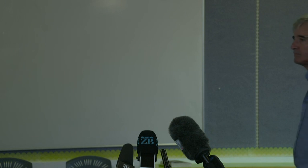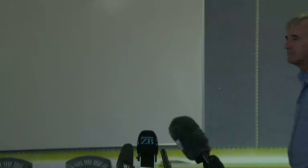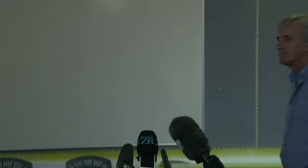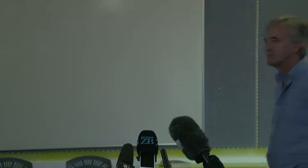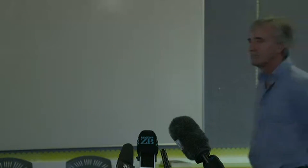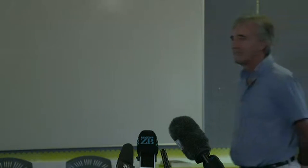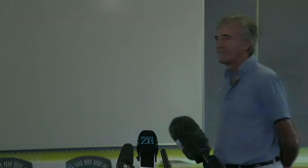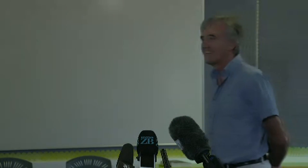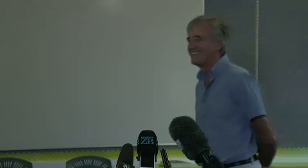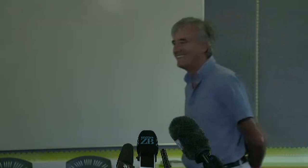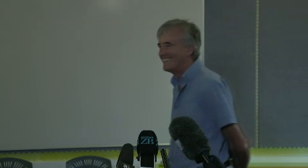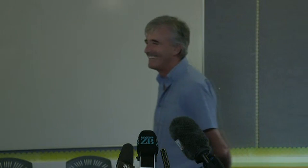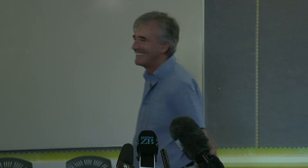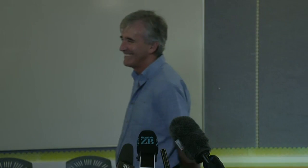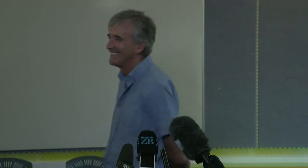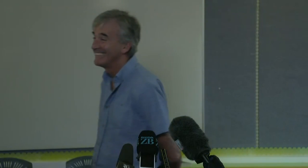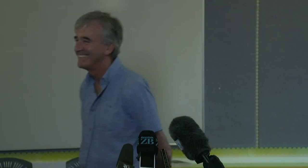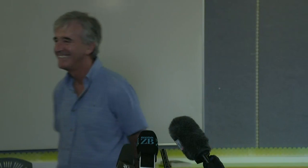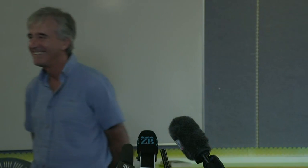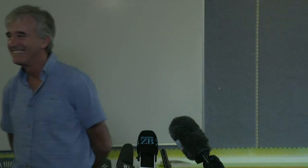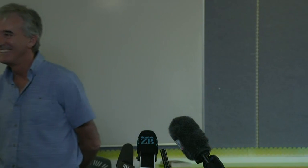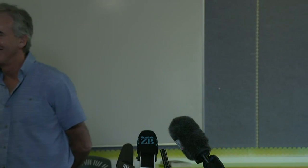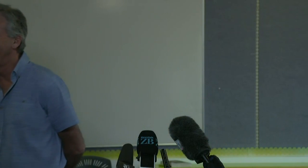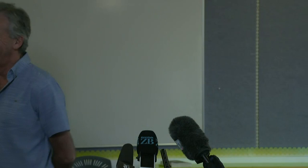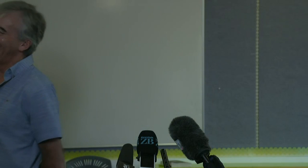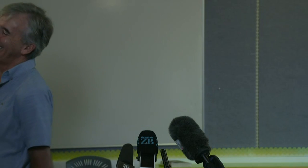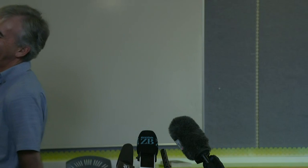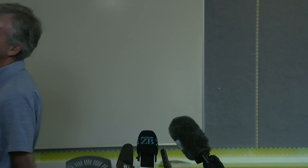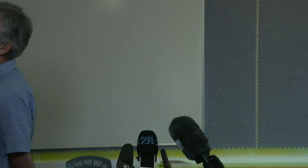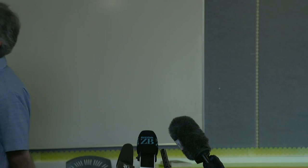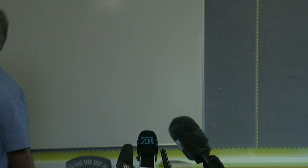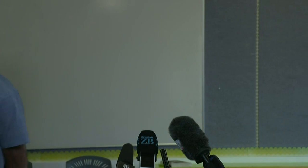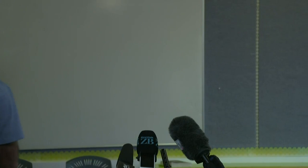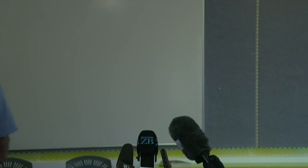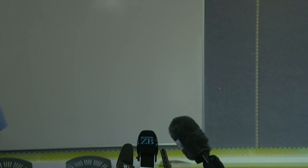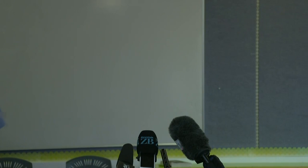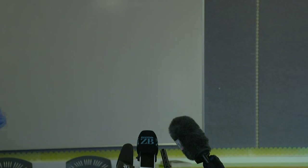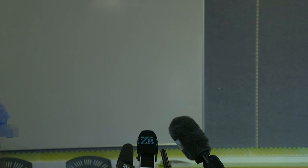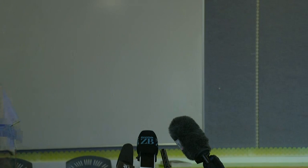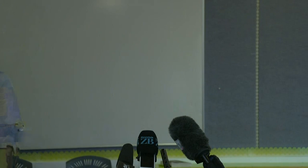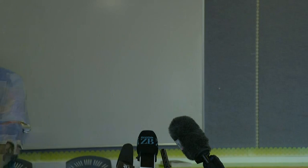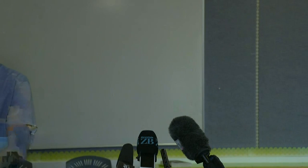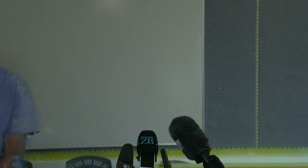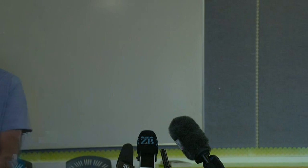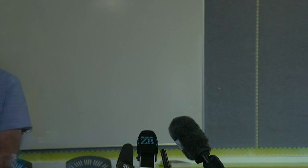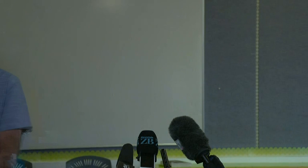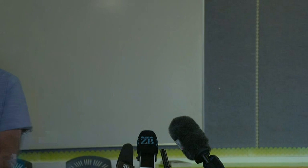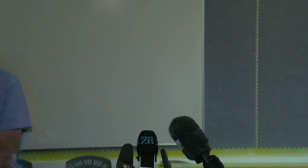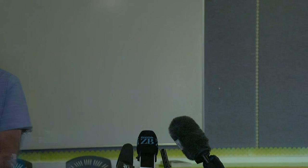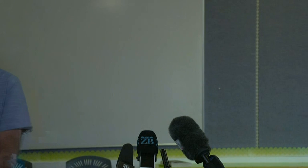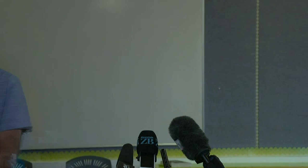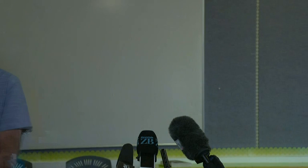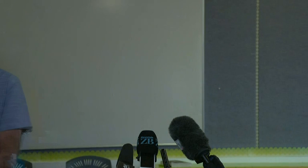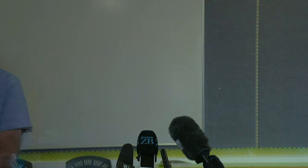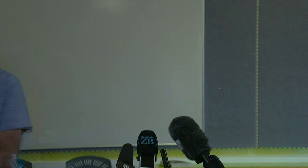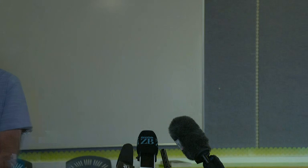Alex. Hi, Kim. How are you? I'm well. What's the situation there right now? So right now we're in a classroom at Appleby